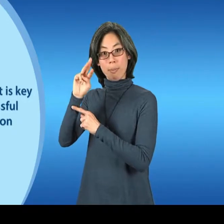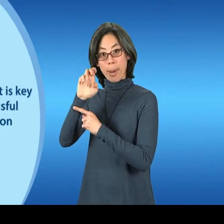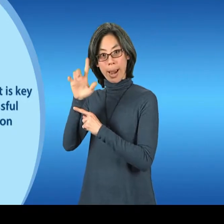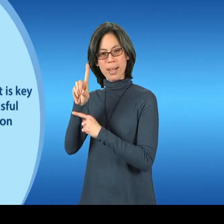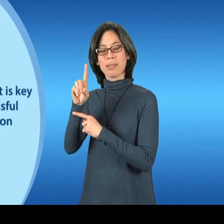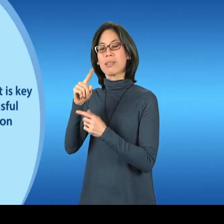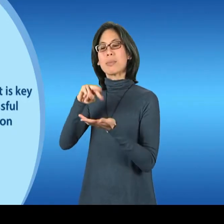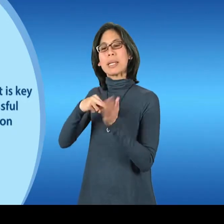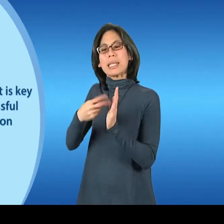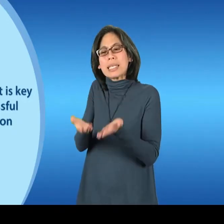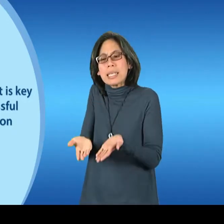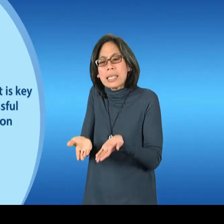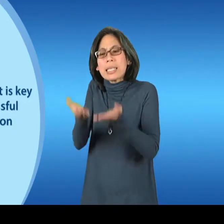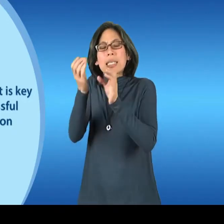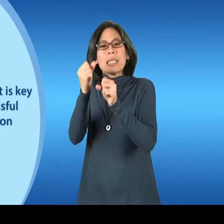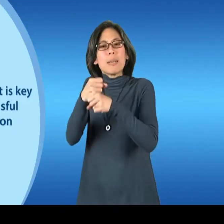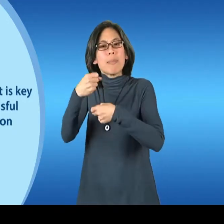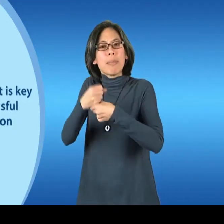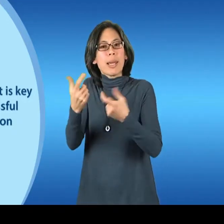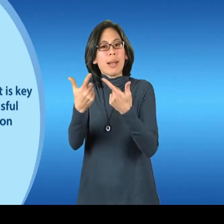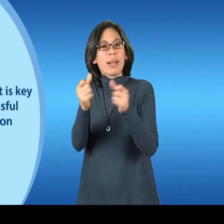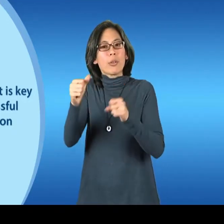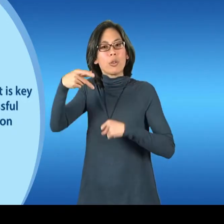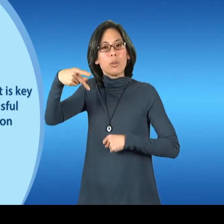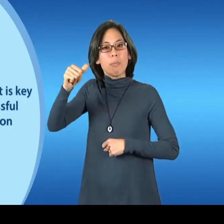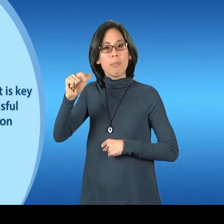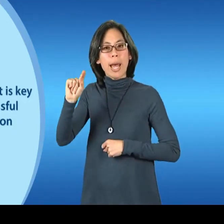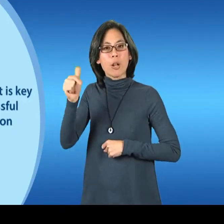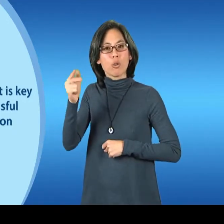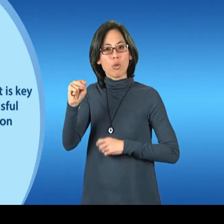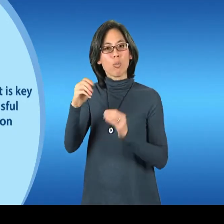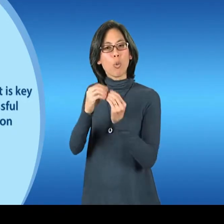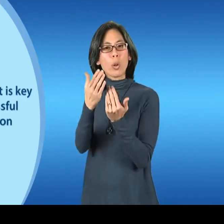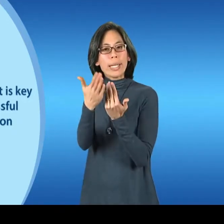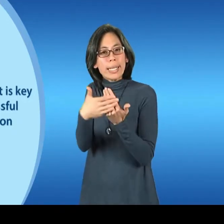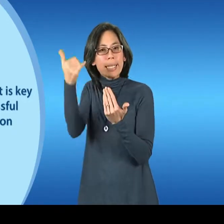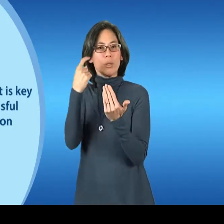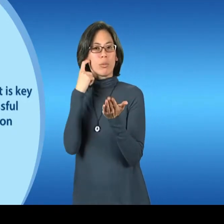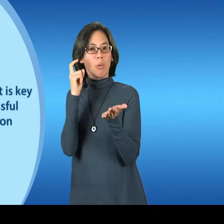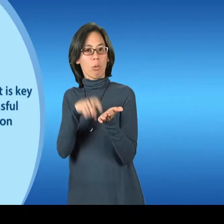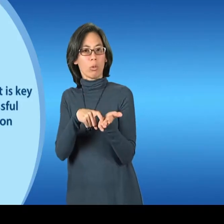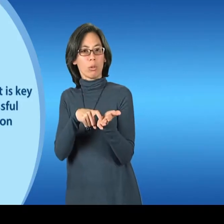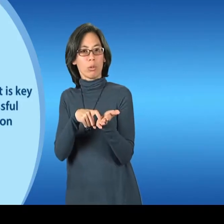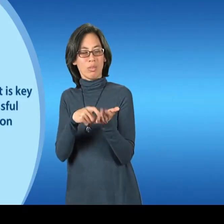child, optimizing input makes the patterns of that language easier to notice and acquire.